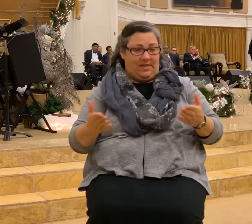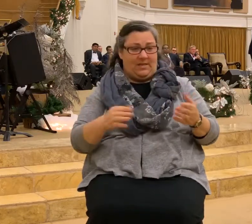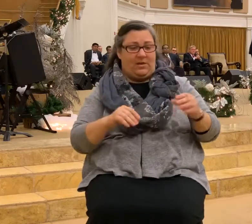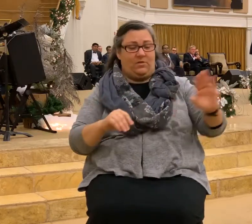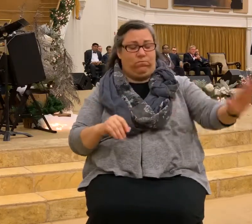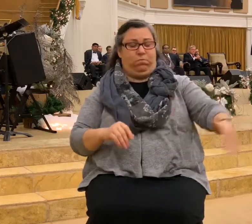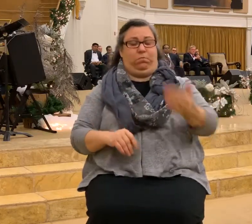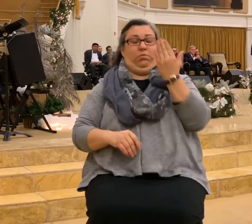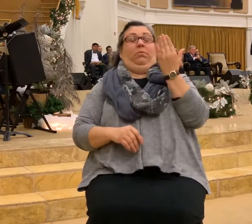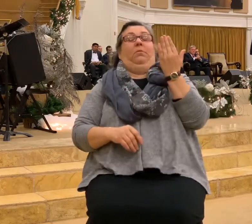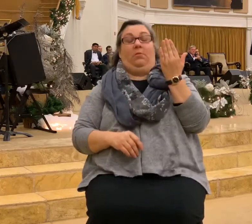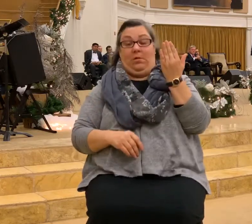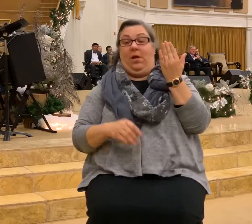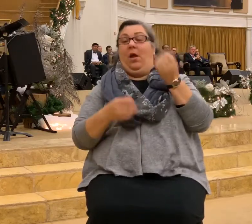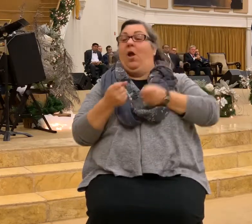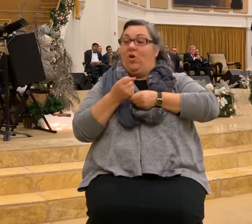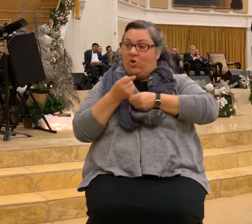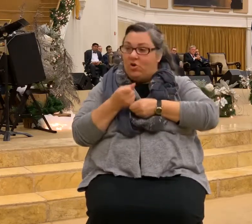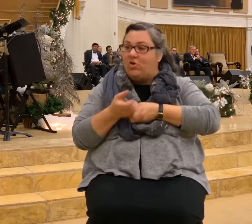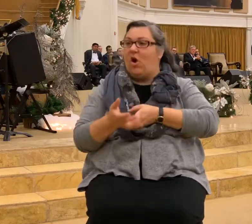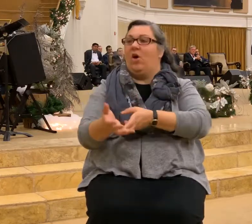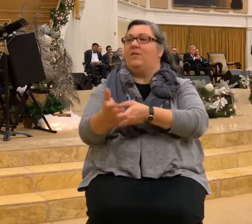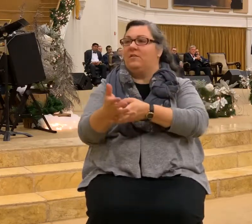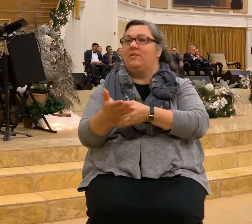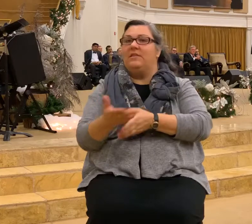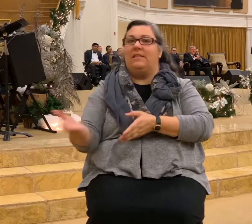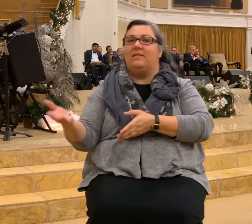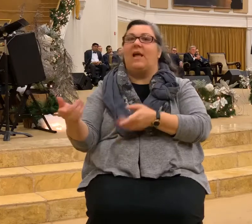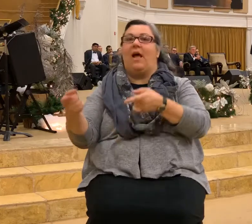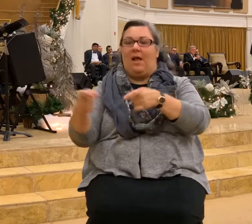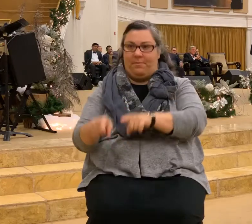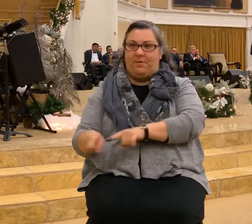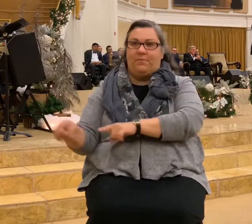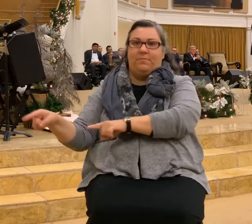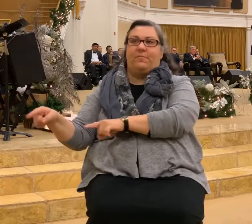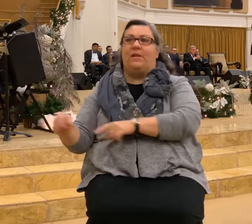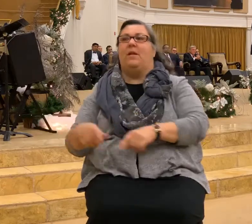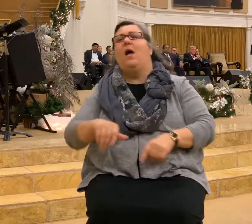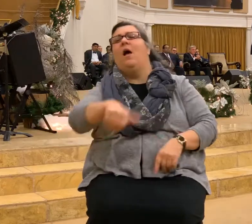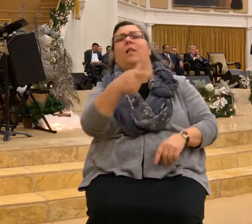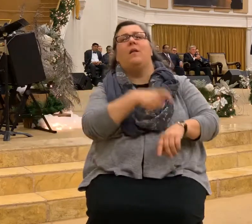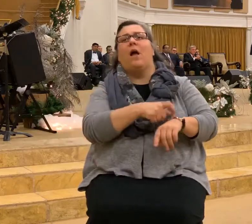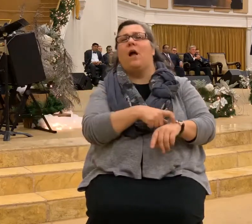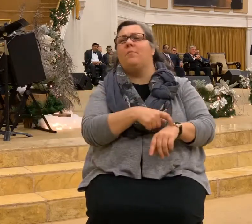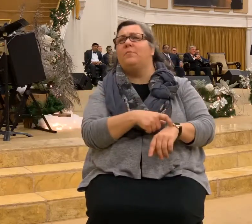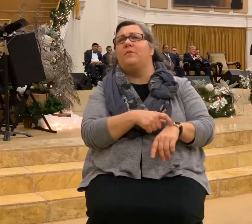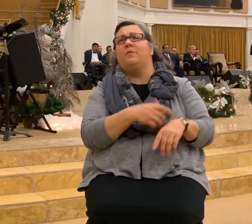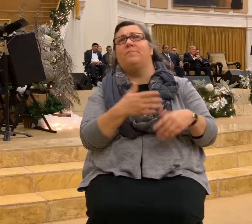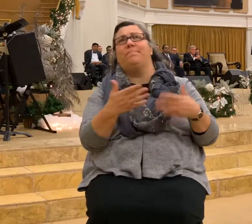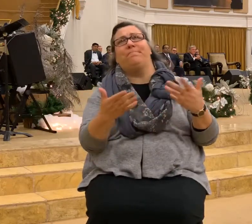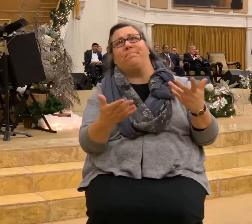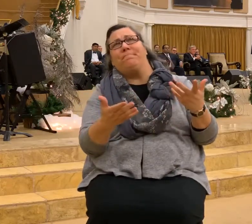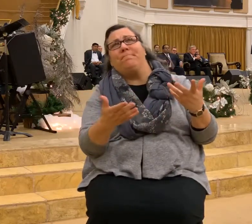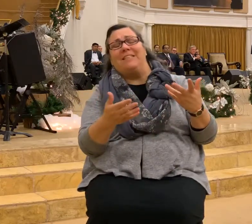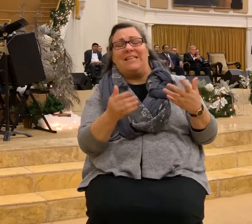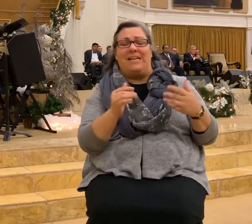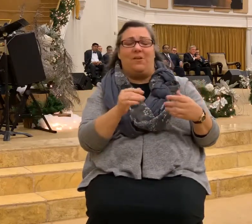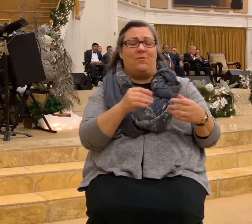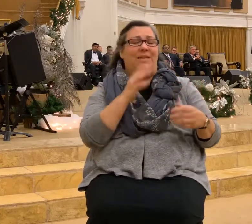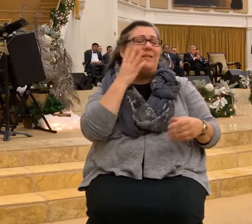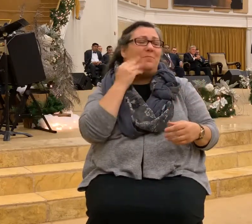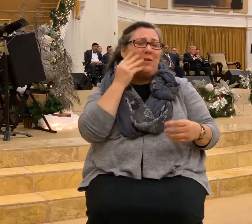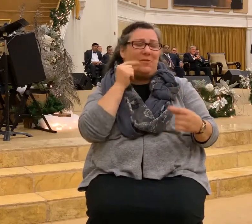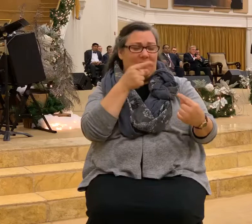things to happen to us. Then there are other times that we find ourselves in struggle